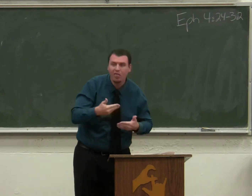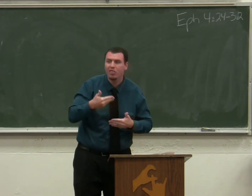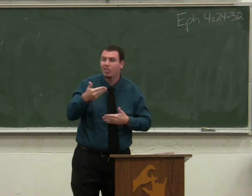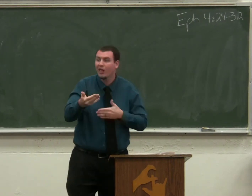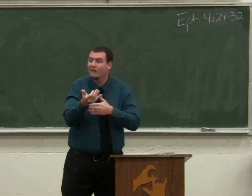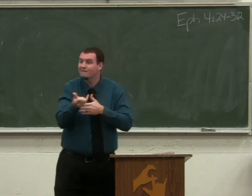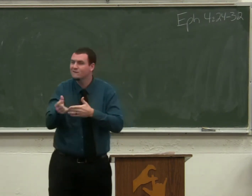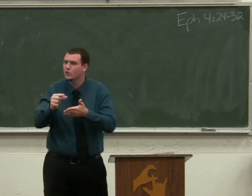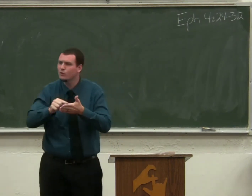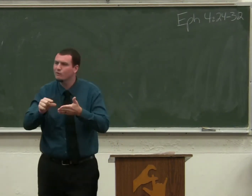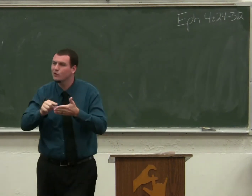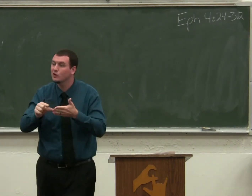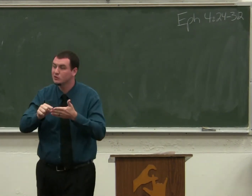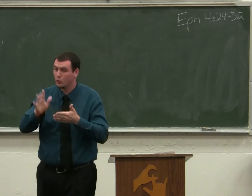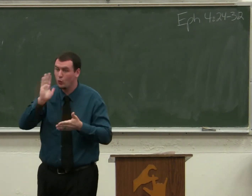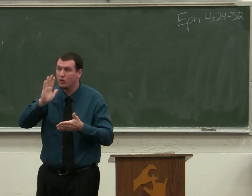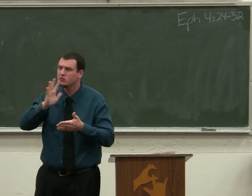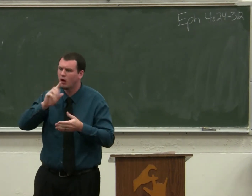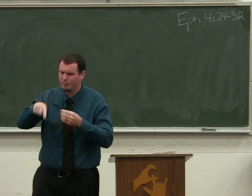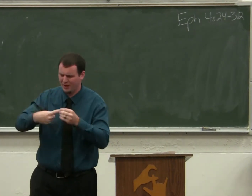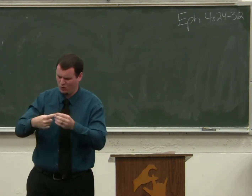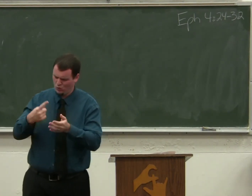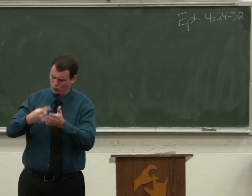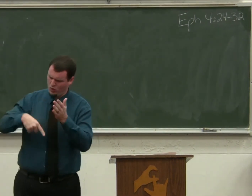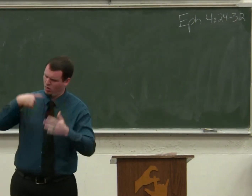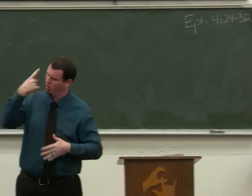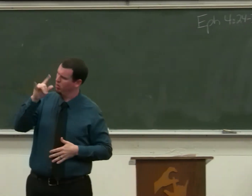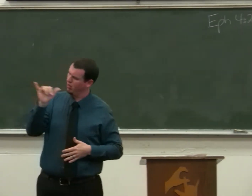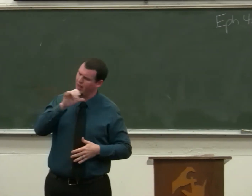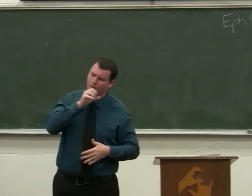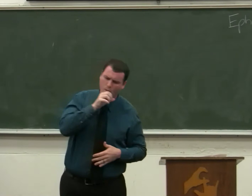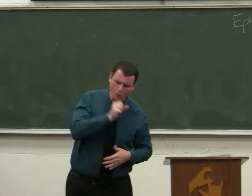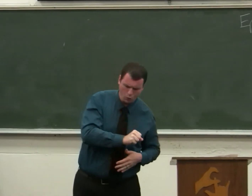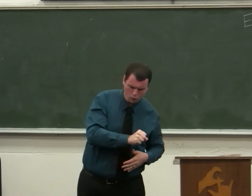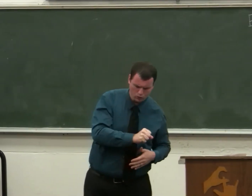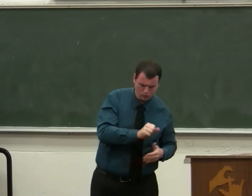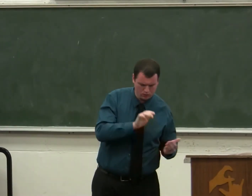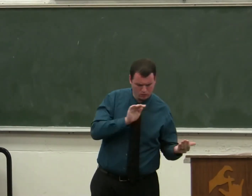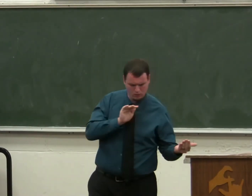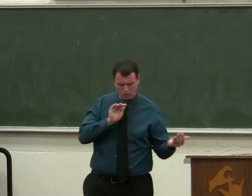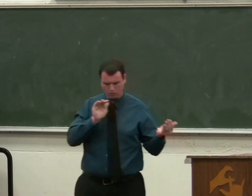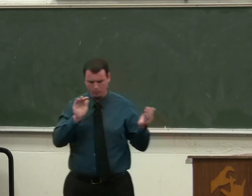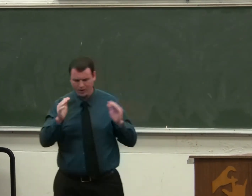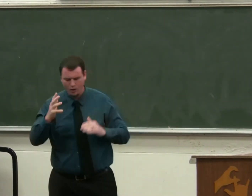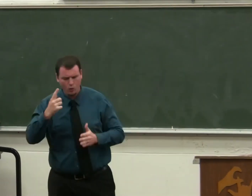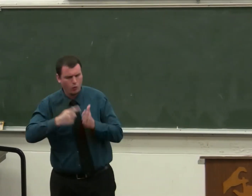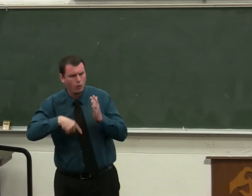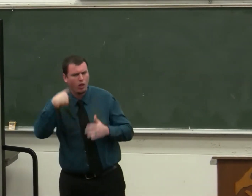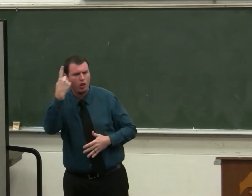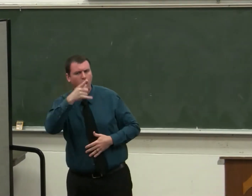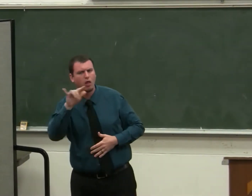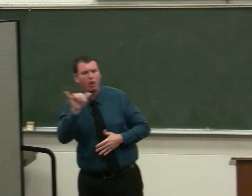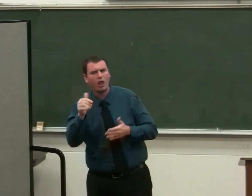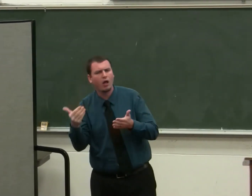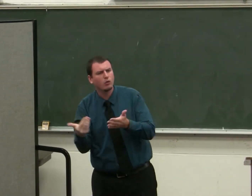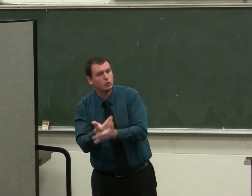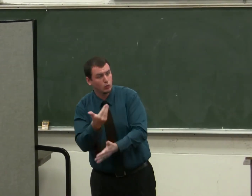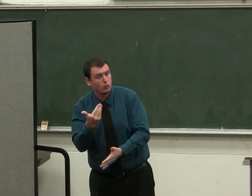if we read further here in the next few verses, it will talk about what the old looks like and what the